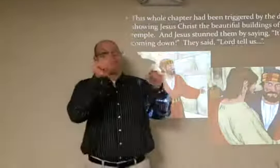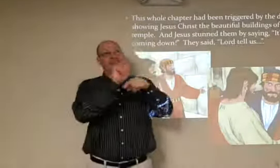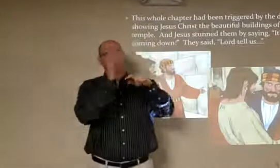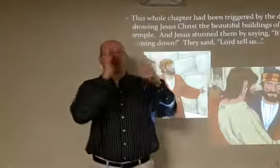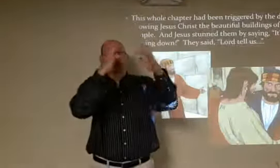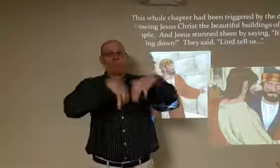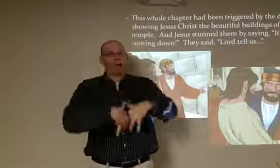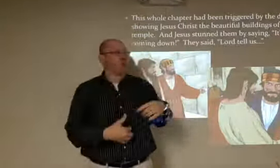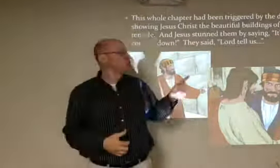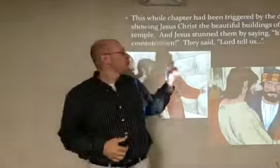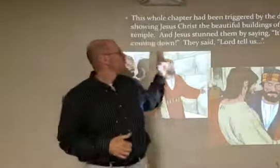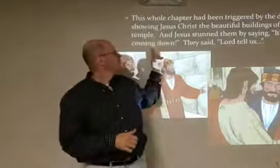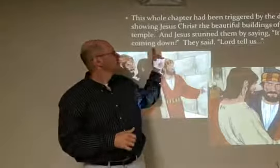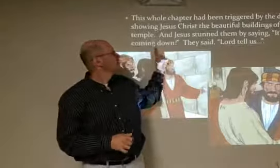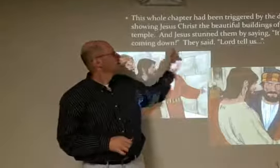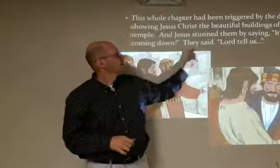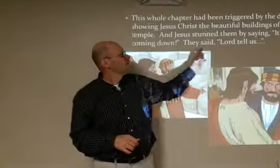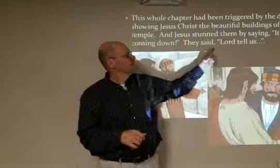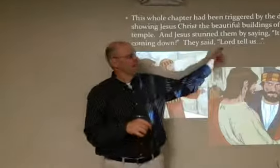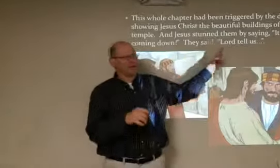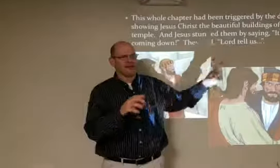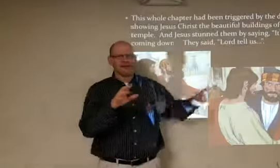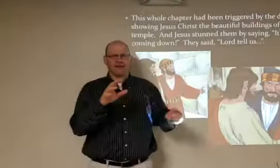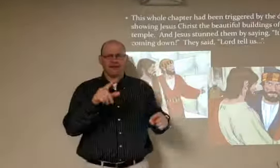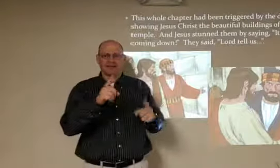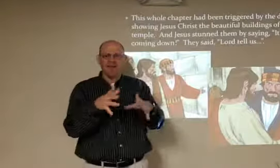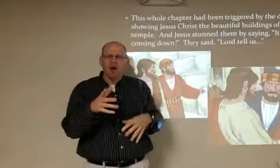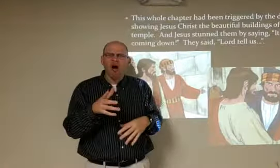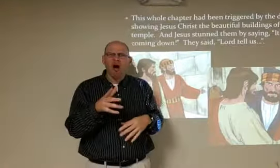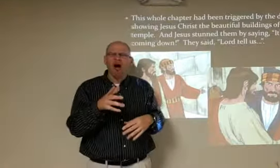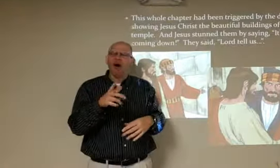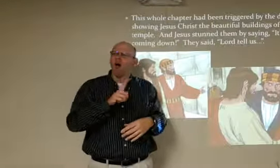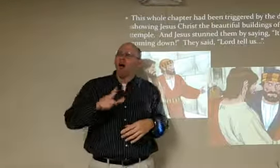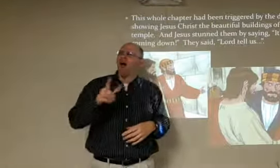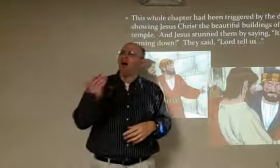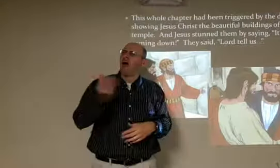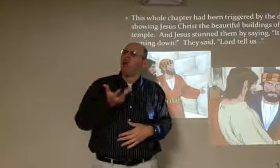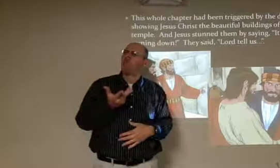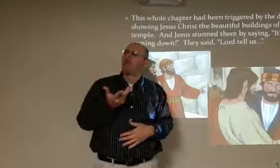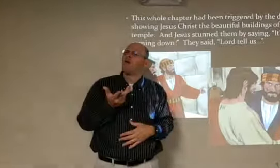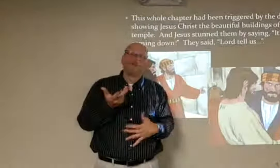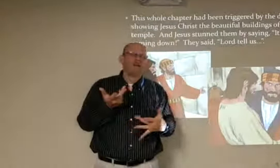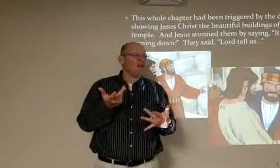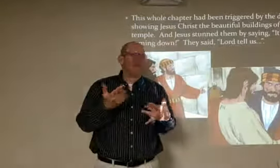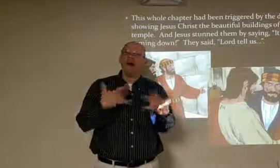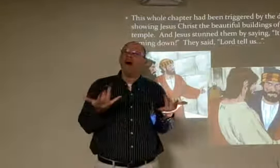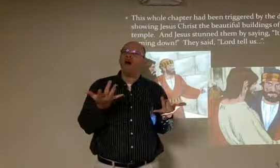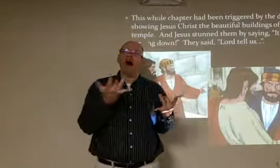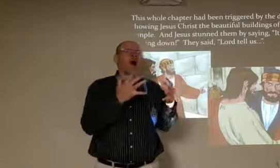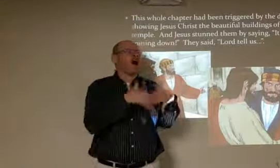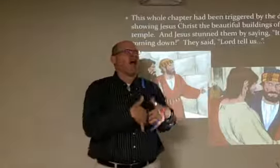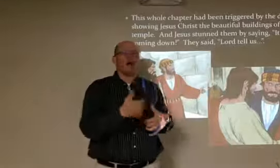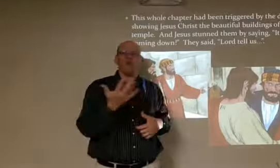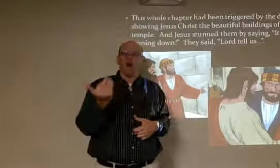by saying, "It's all coming down." And the disciples responded, they said, "Lord, tell